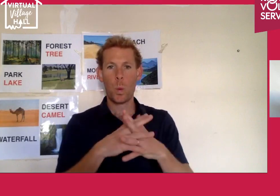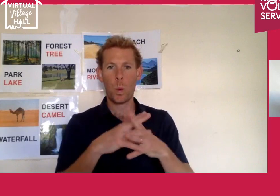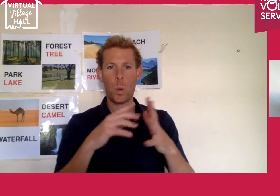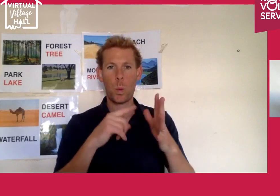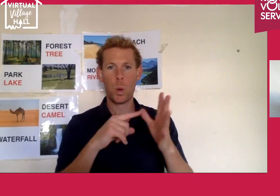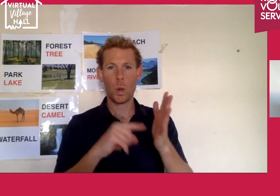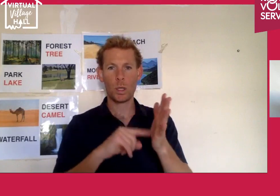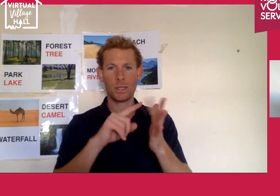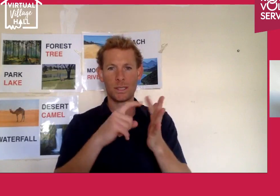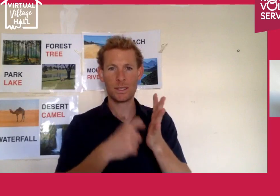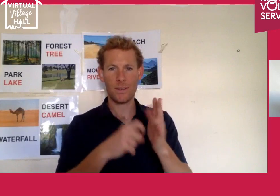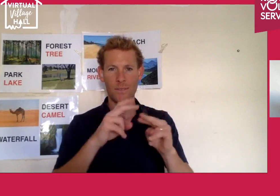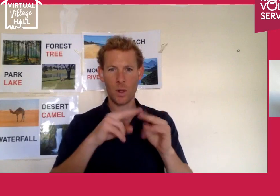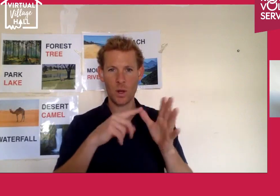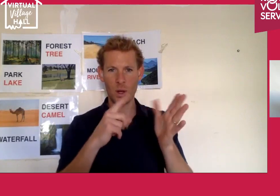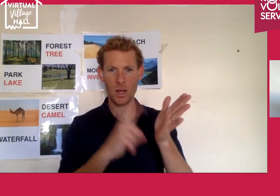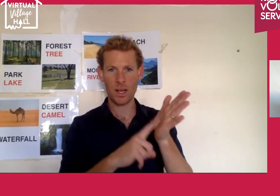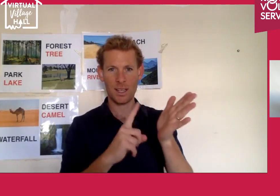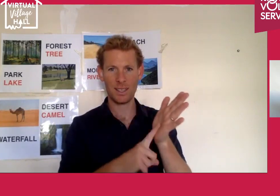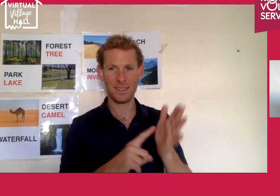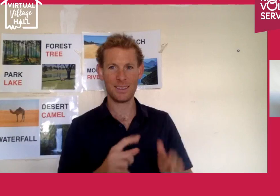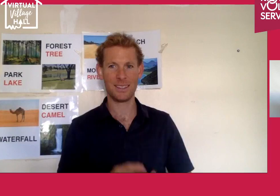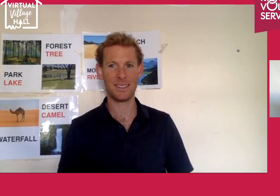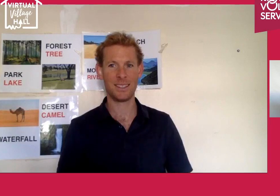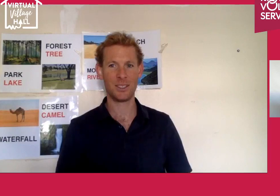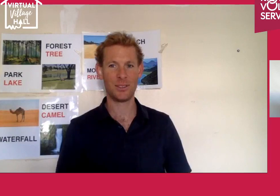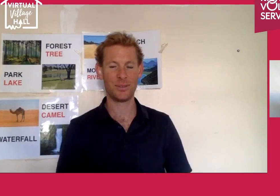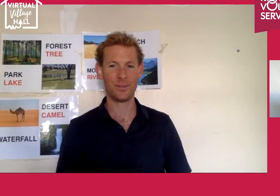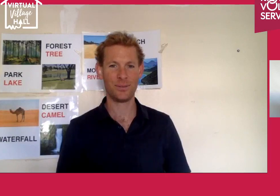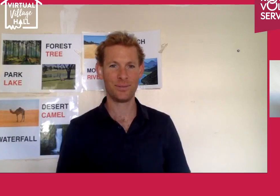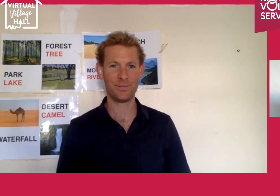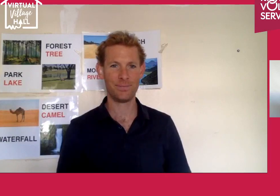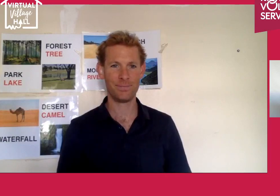What about waterfall?